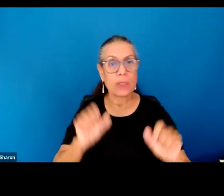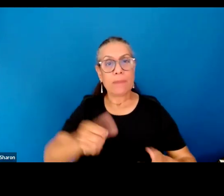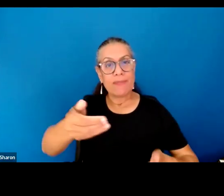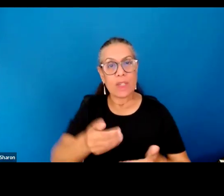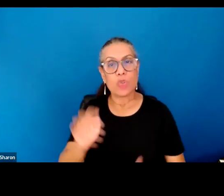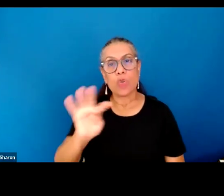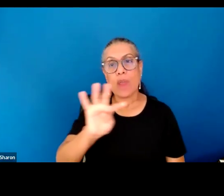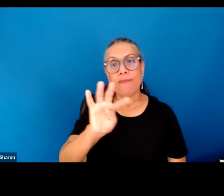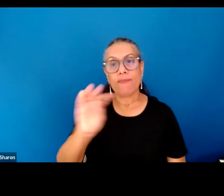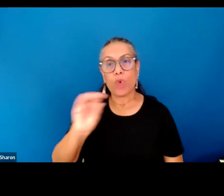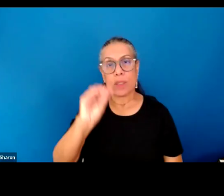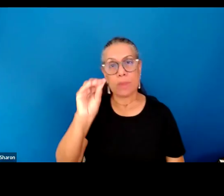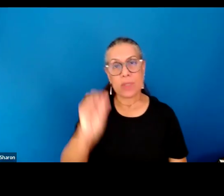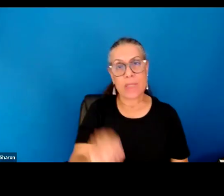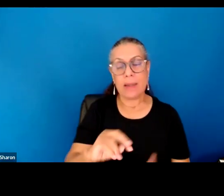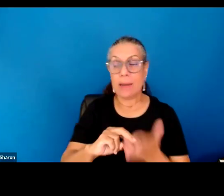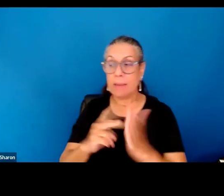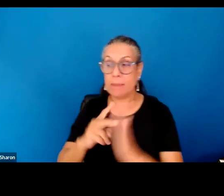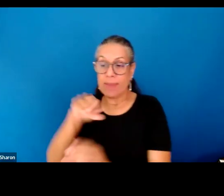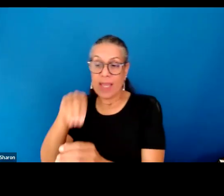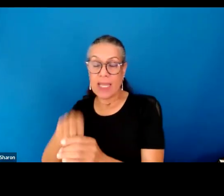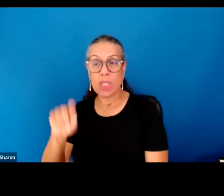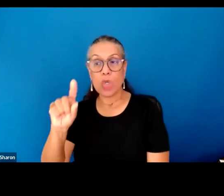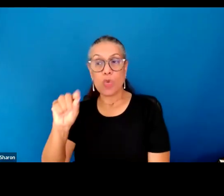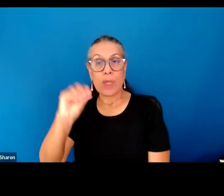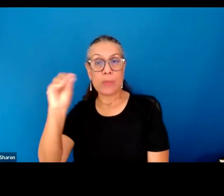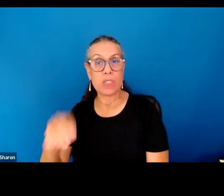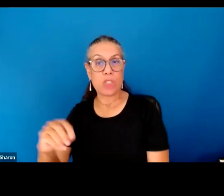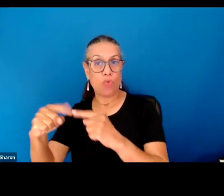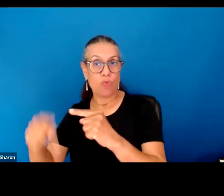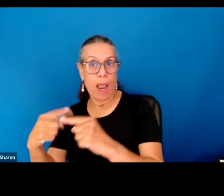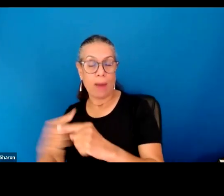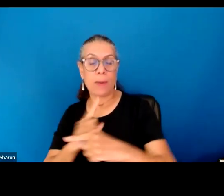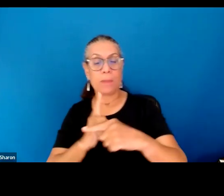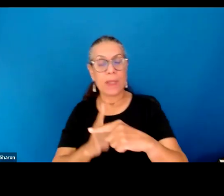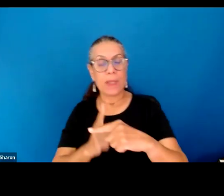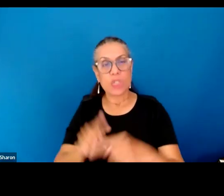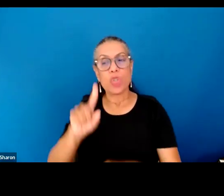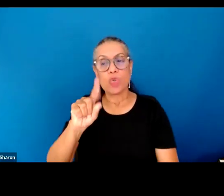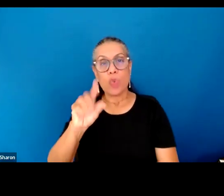be considered in the 20% citywide round as well as the additional 20% allocated to their tier.